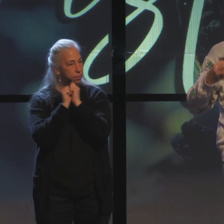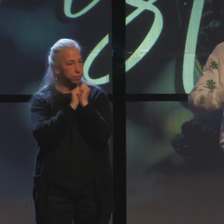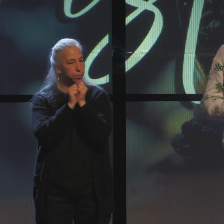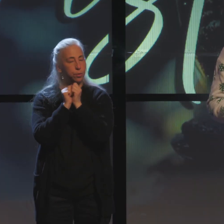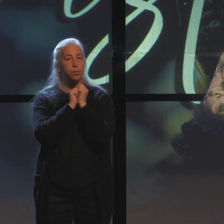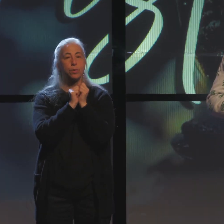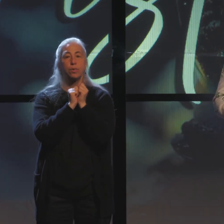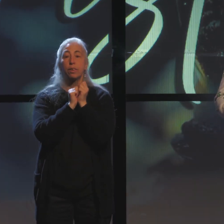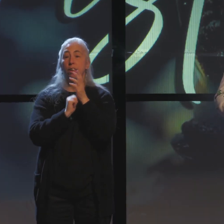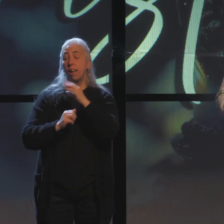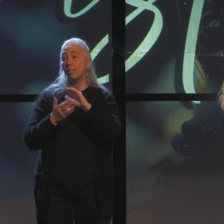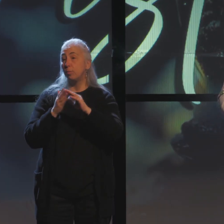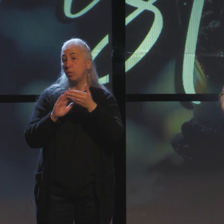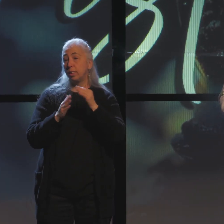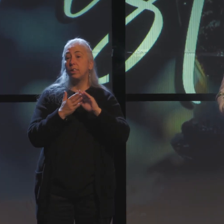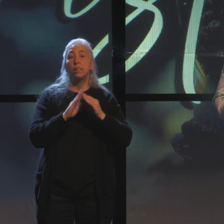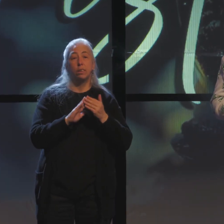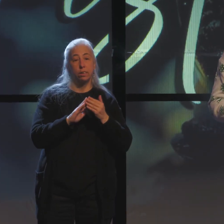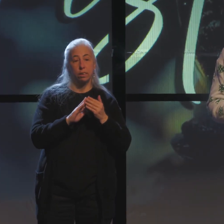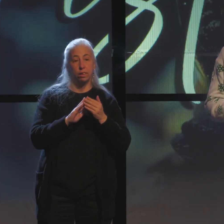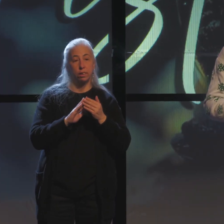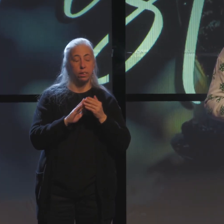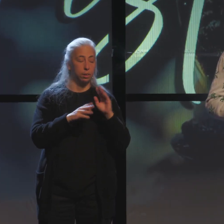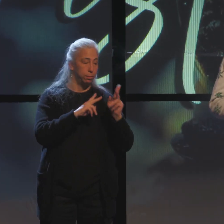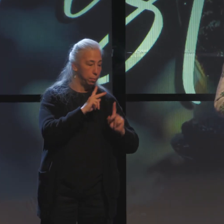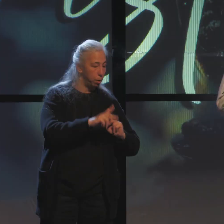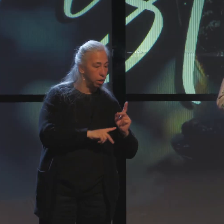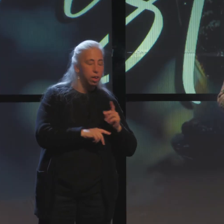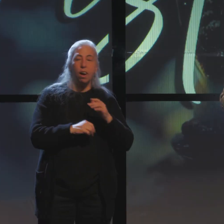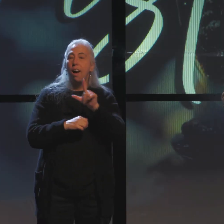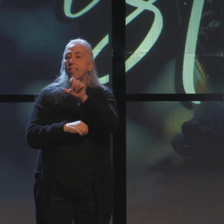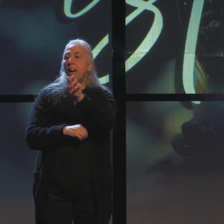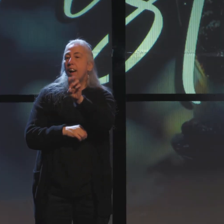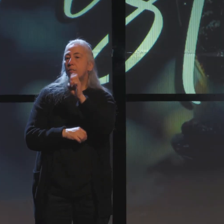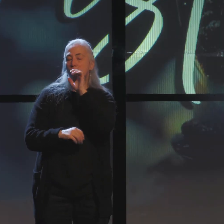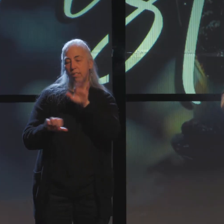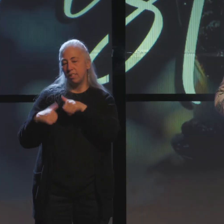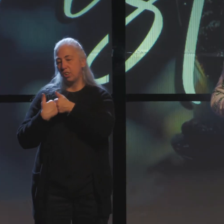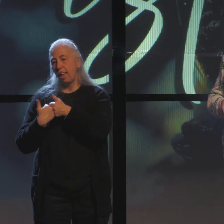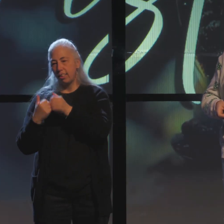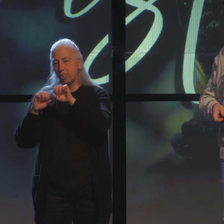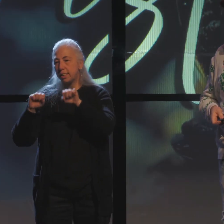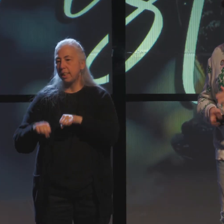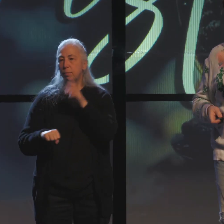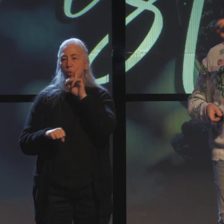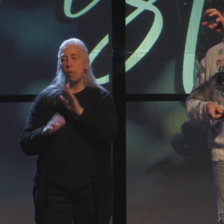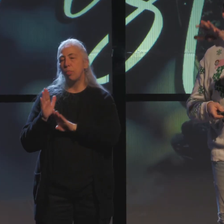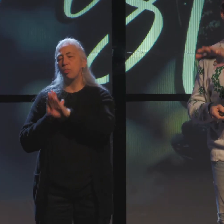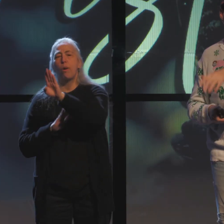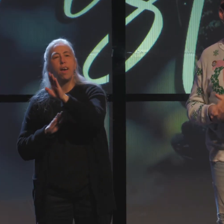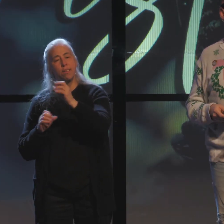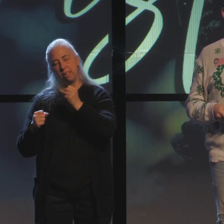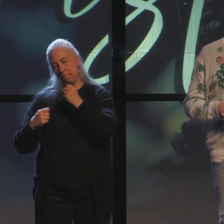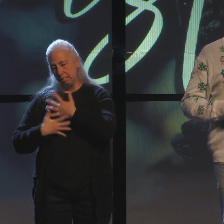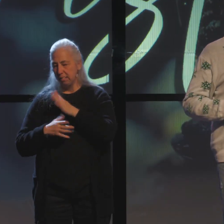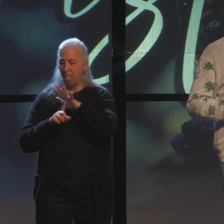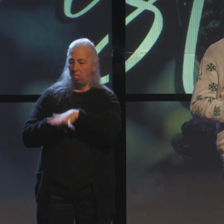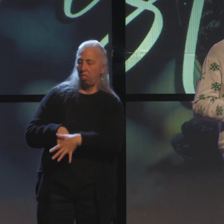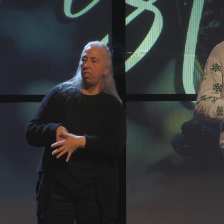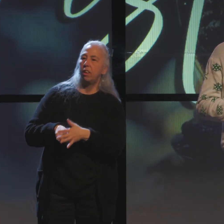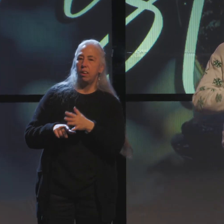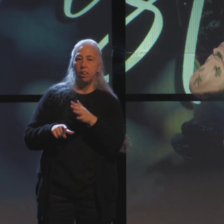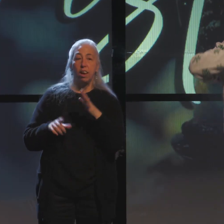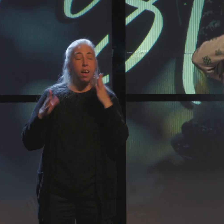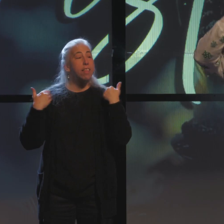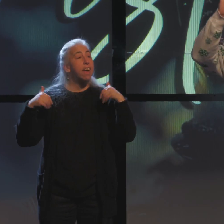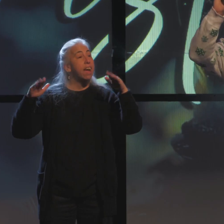our communities, for a love that will challenge systems that thrive on fear and division and othering. And so the